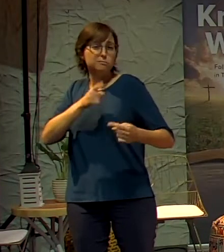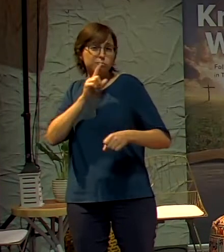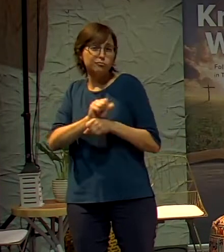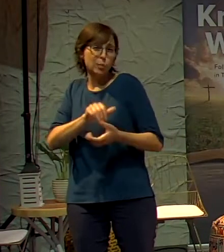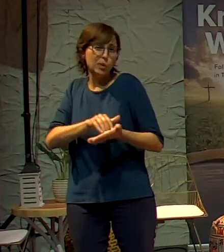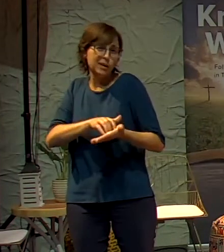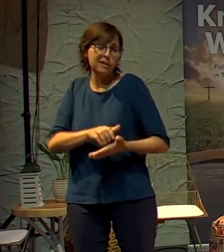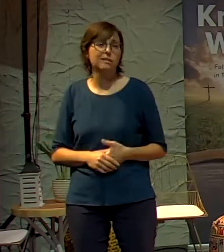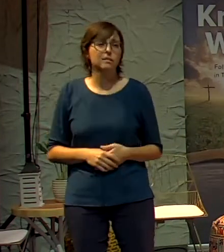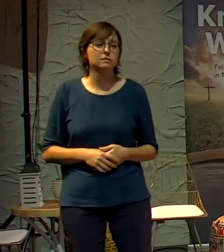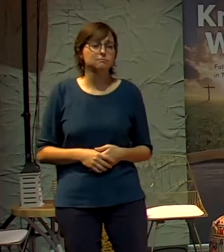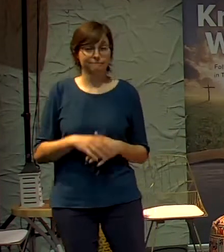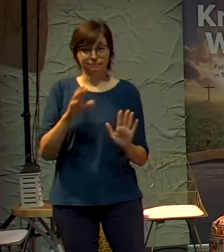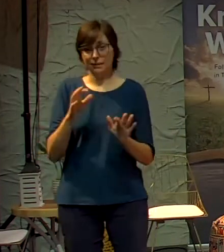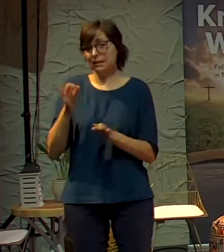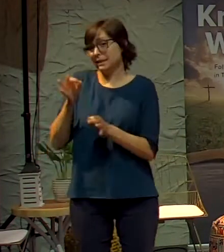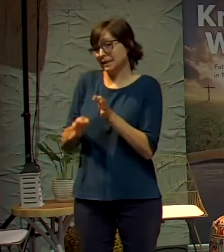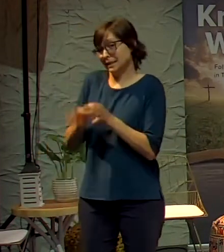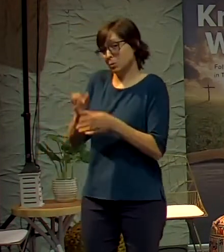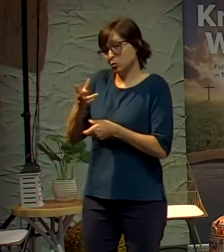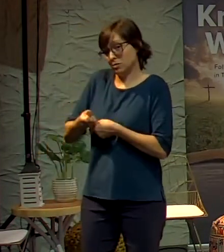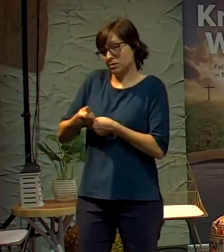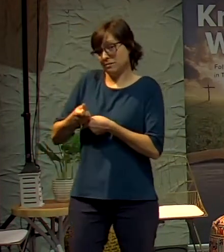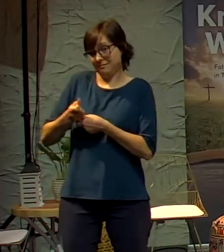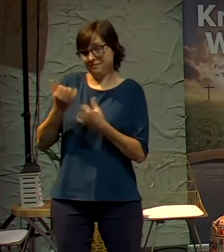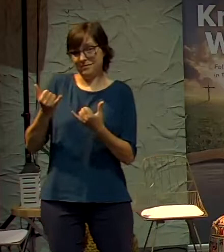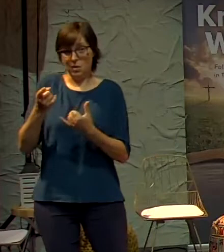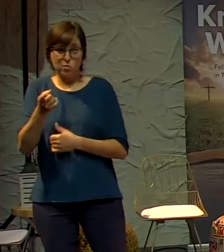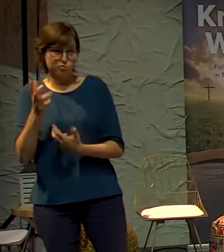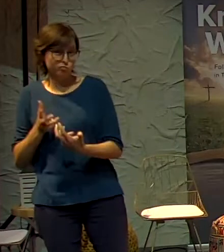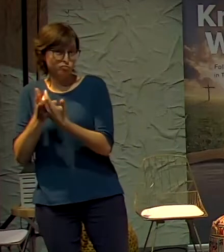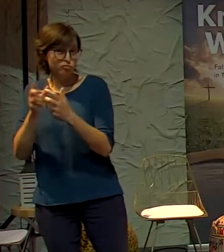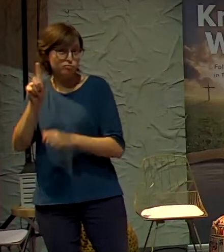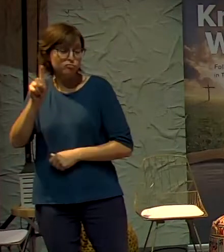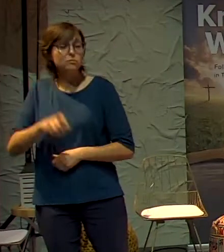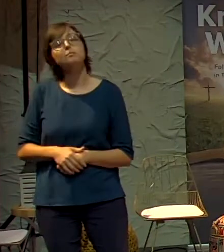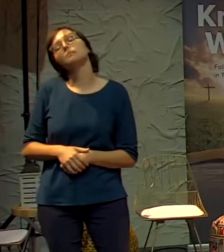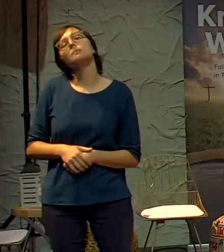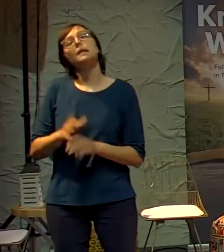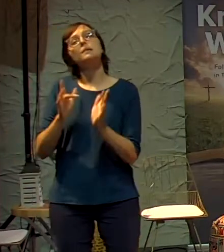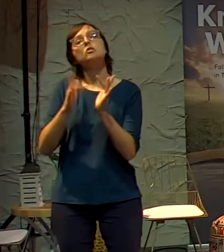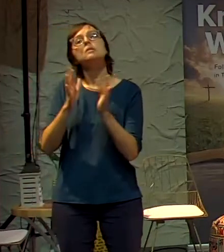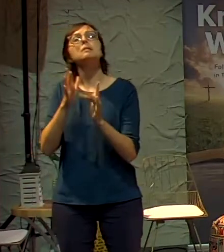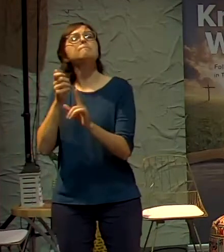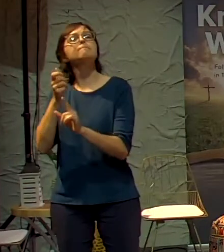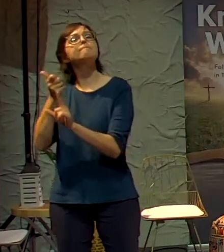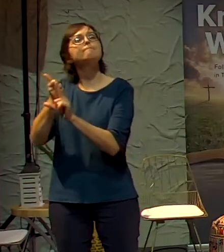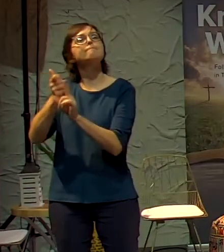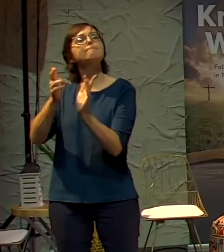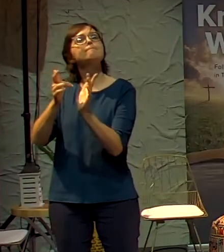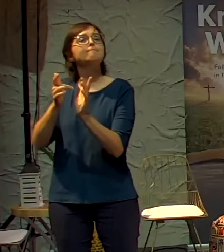the logic of simple trust. Are you ready? Maybe you can place yourself here as well. If Jesus is king and you really, really believe in